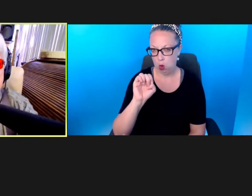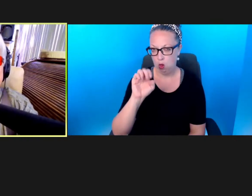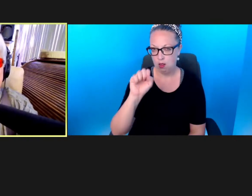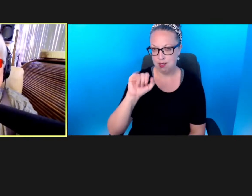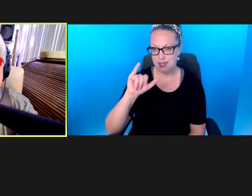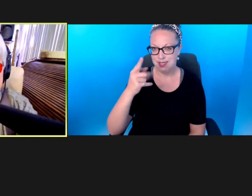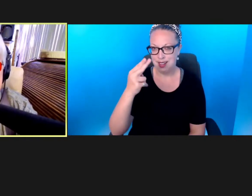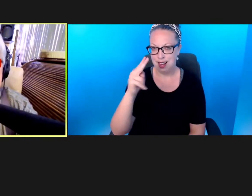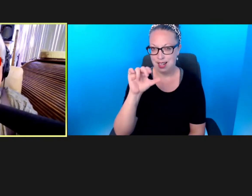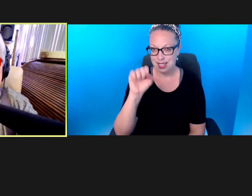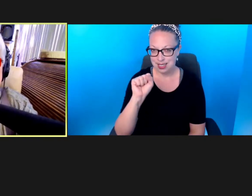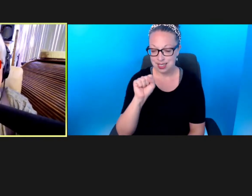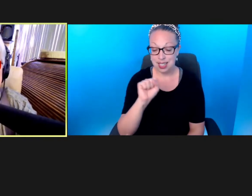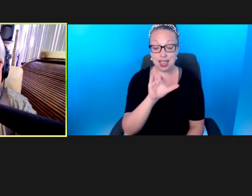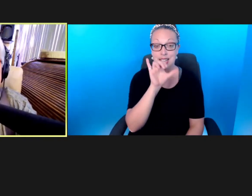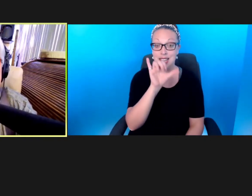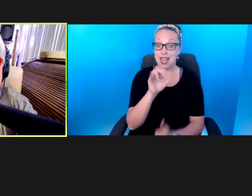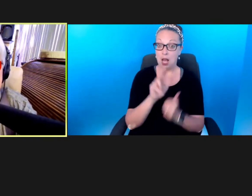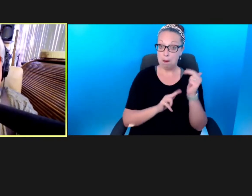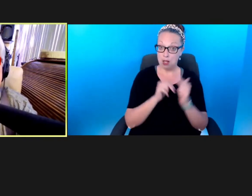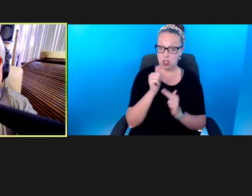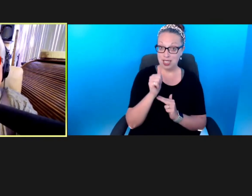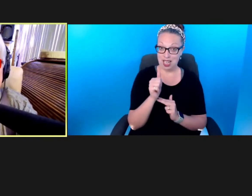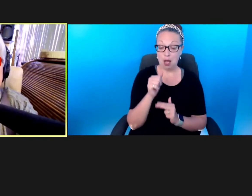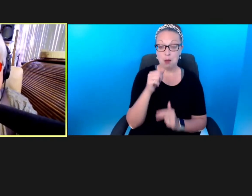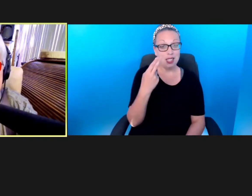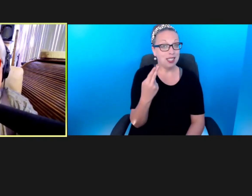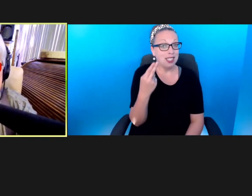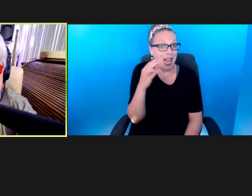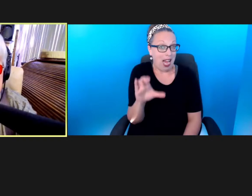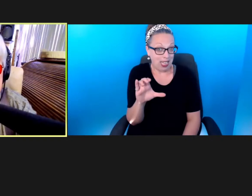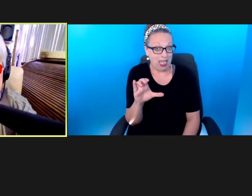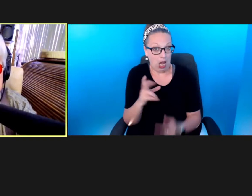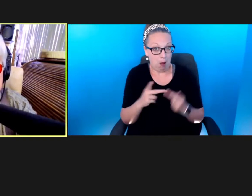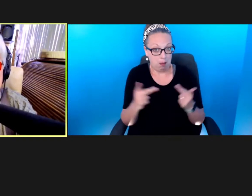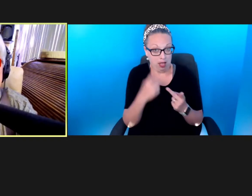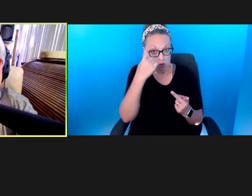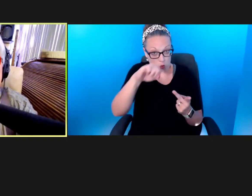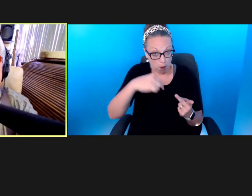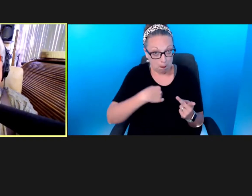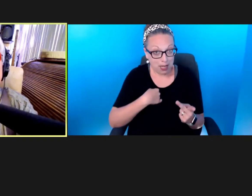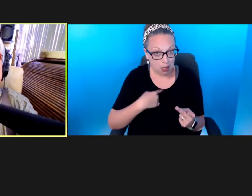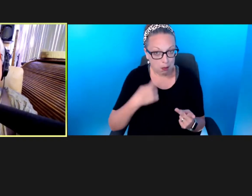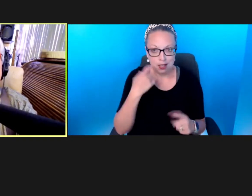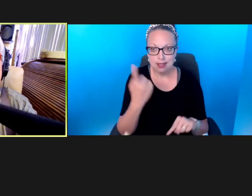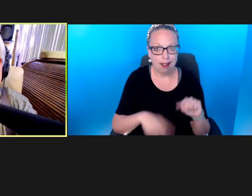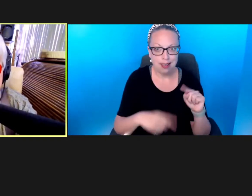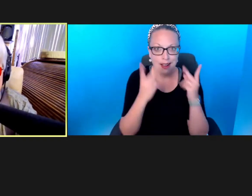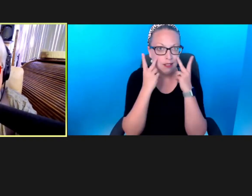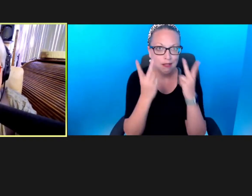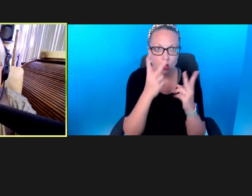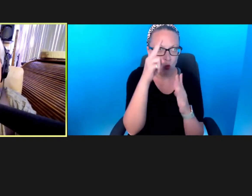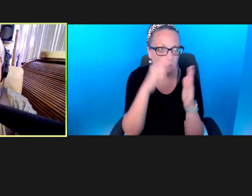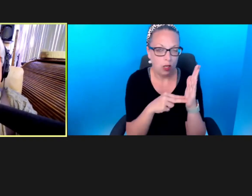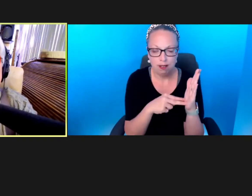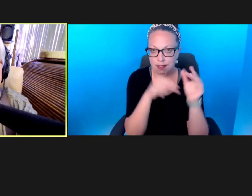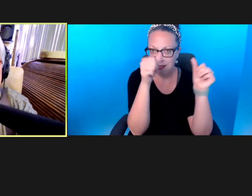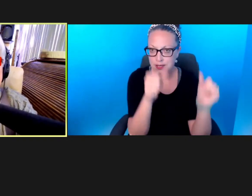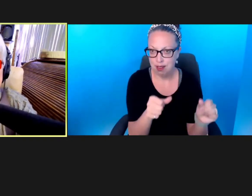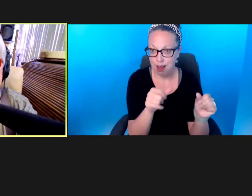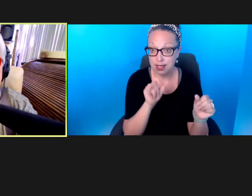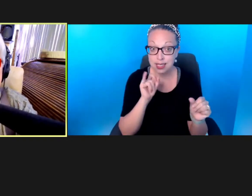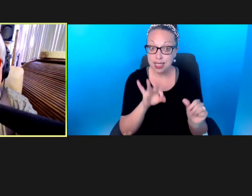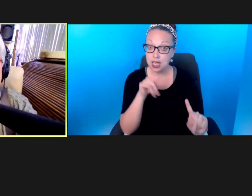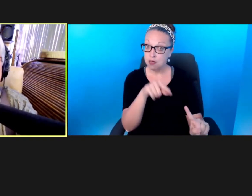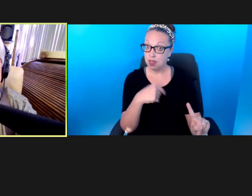a handicapping place for me because I can't read the signs. if it had the right technology, I